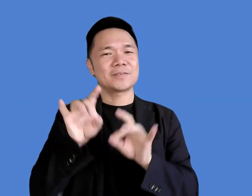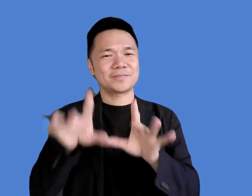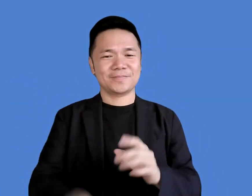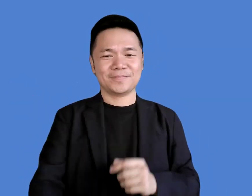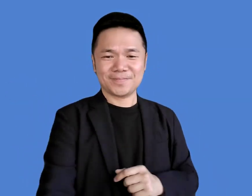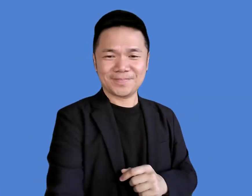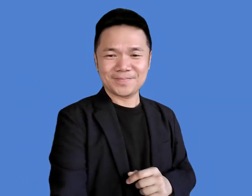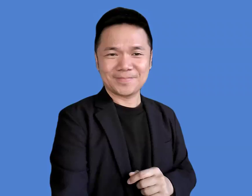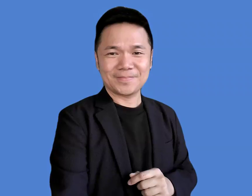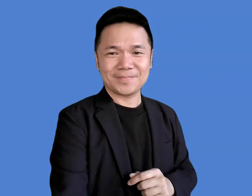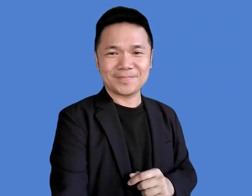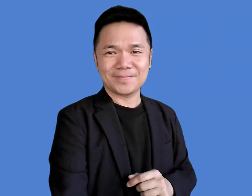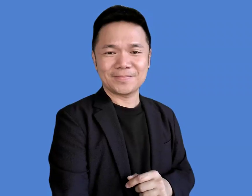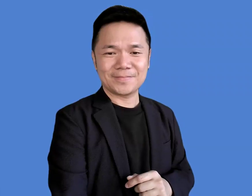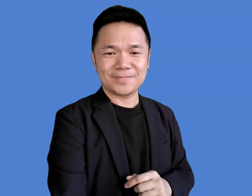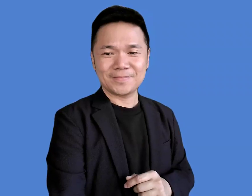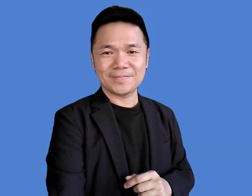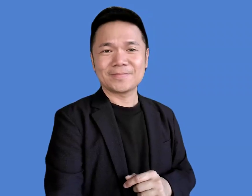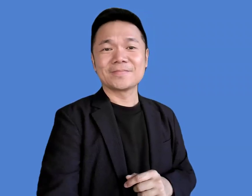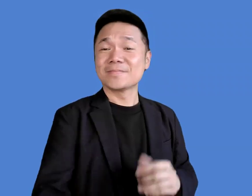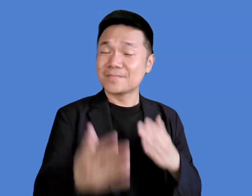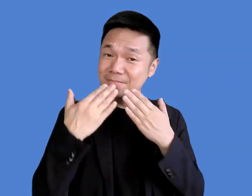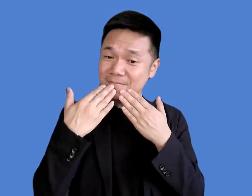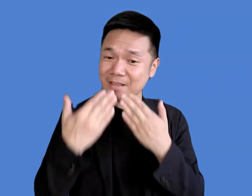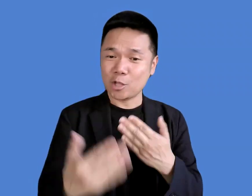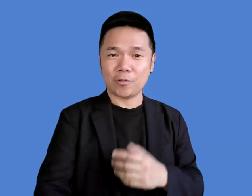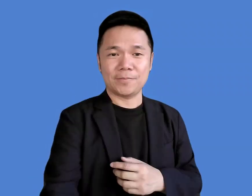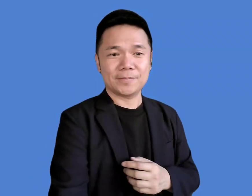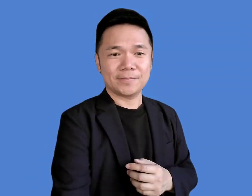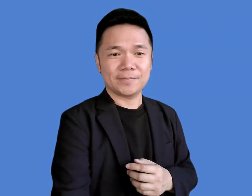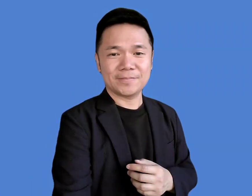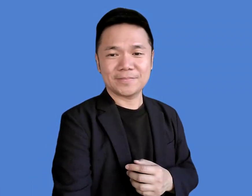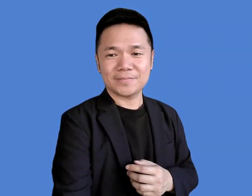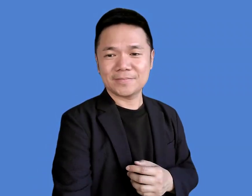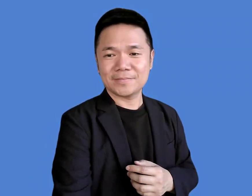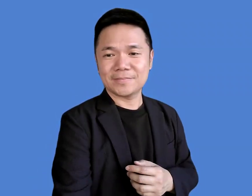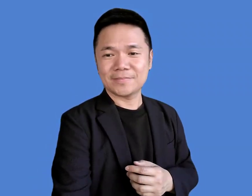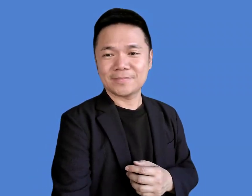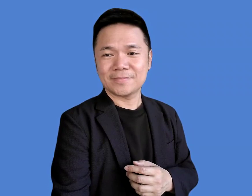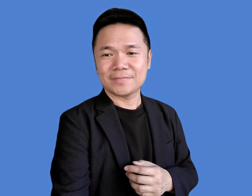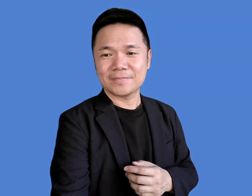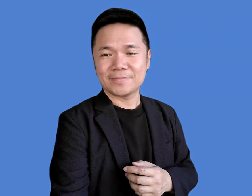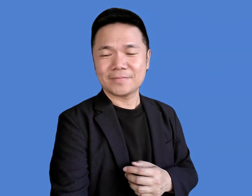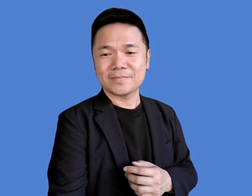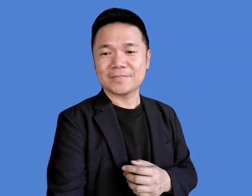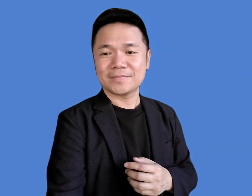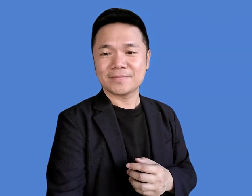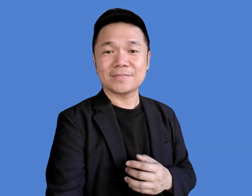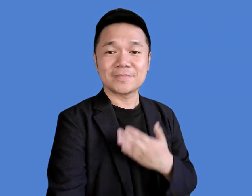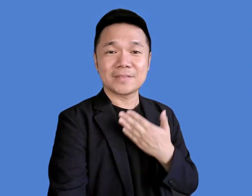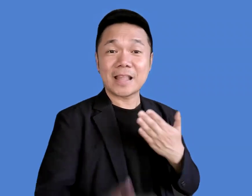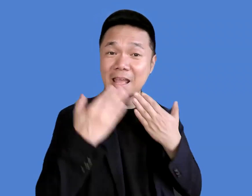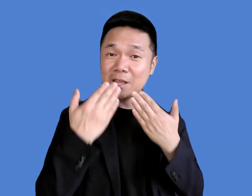Thank you so much, Amy, and it's an absolute pleasure to be with you all this afternoon,